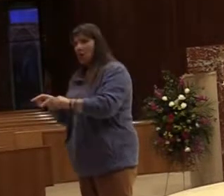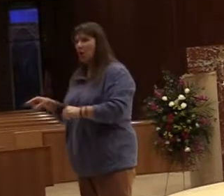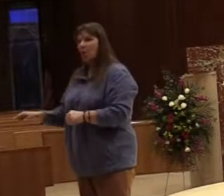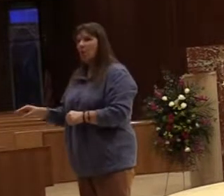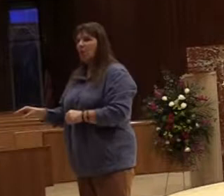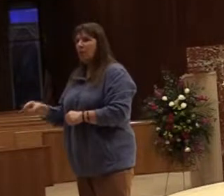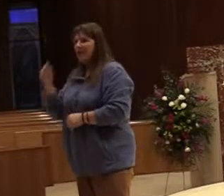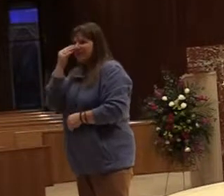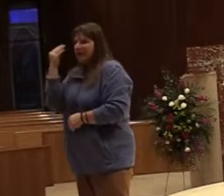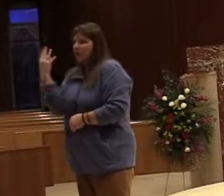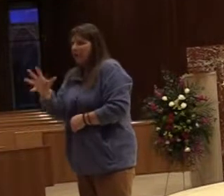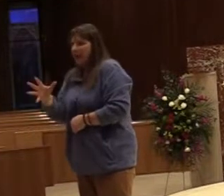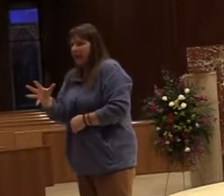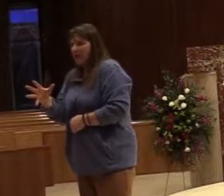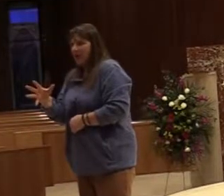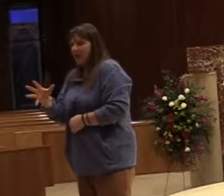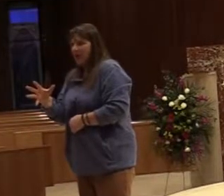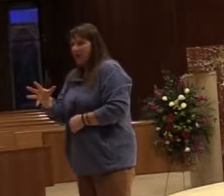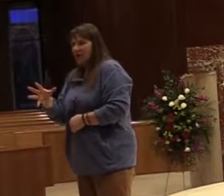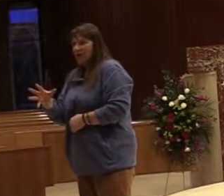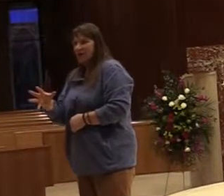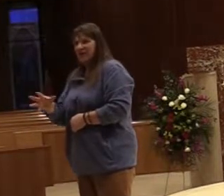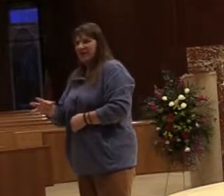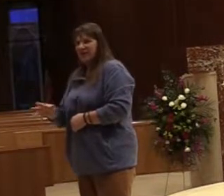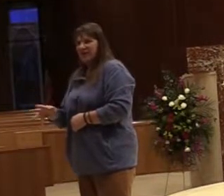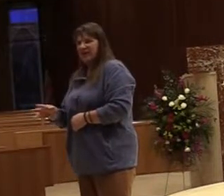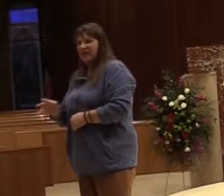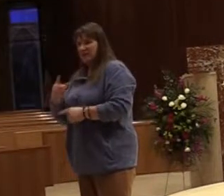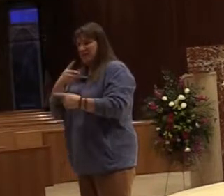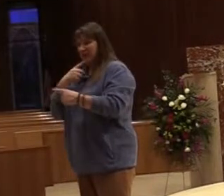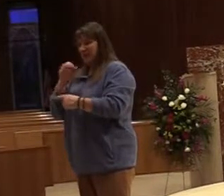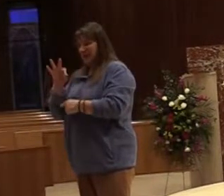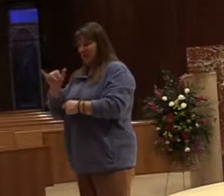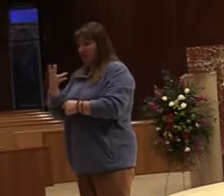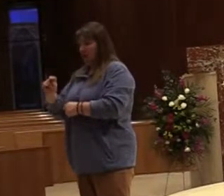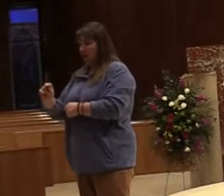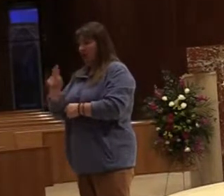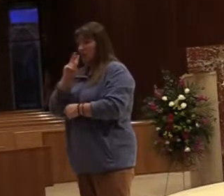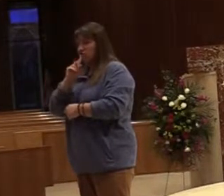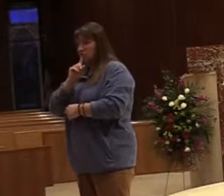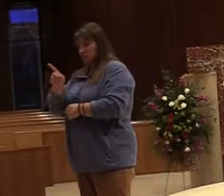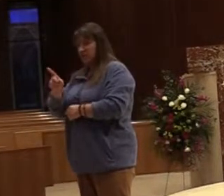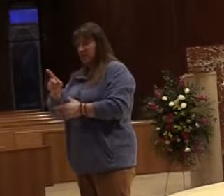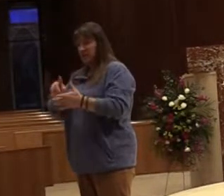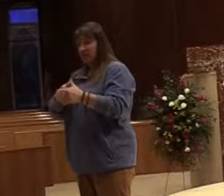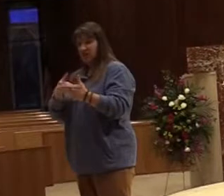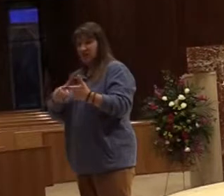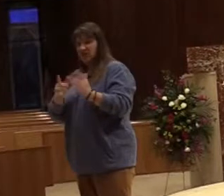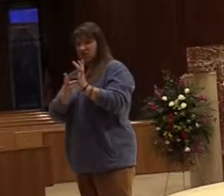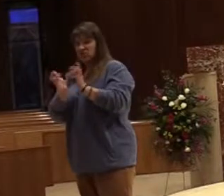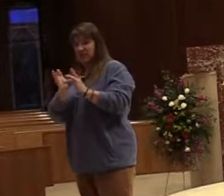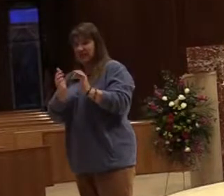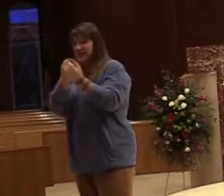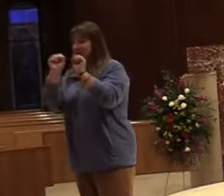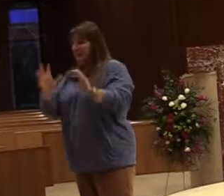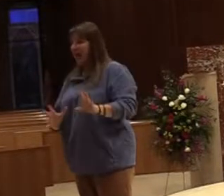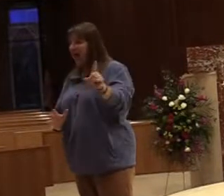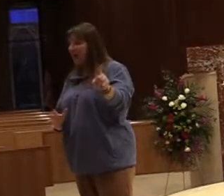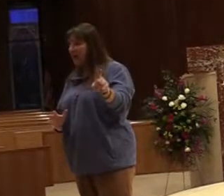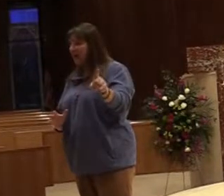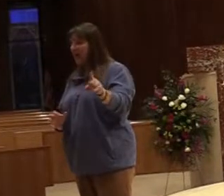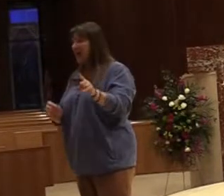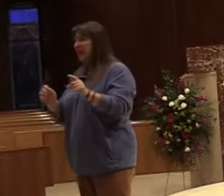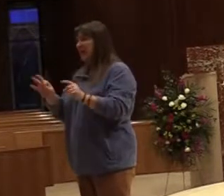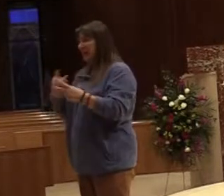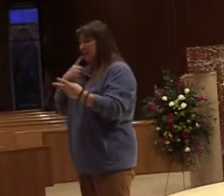that John's authority is from God, it means Jesus is the Messiah. And if we don't say that John's authority came from God, then